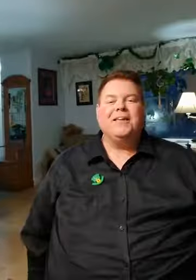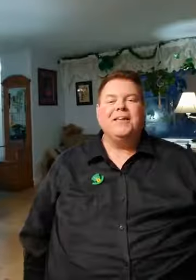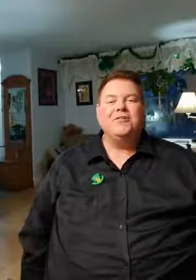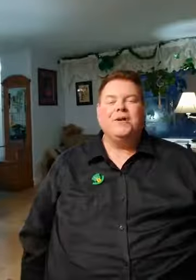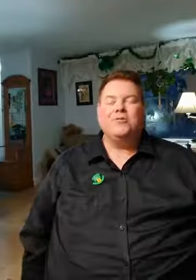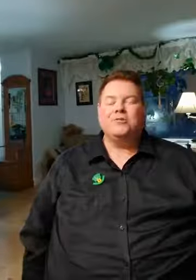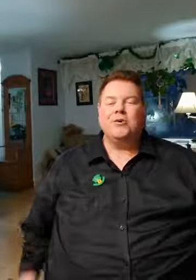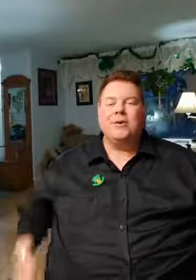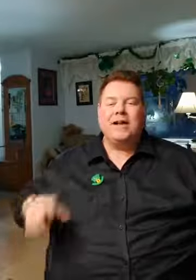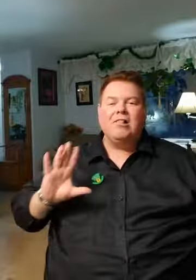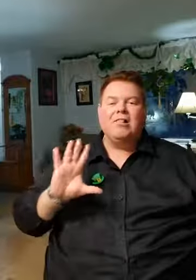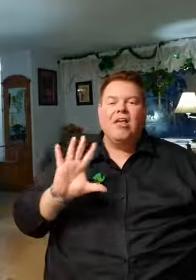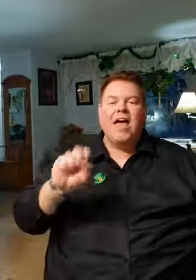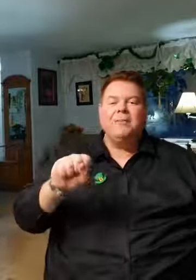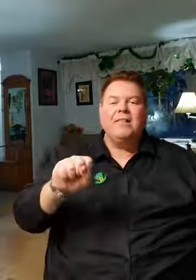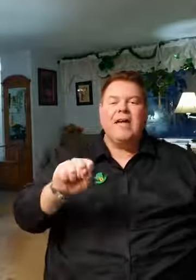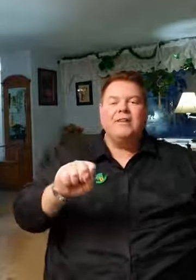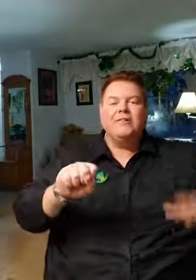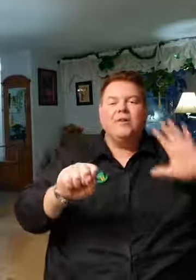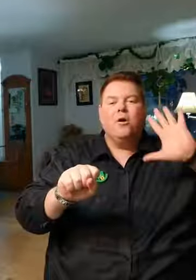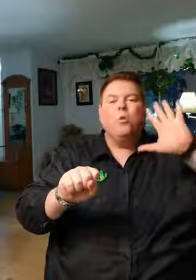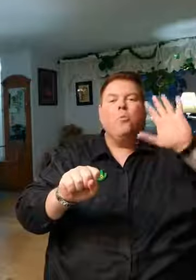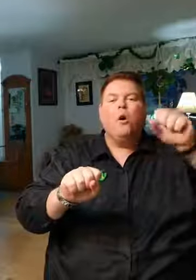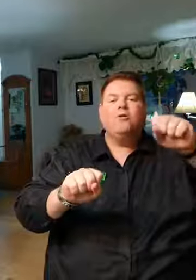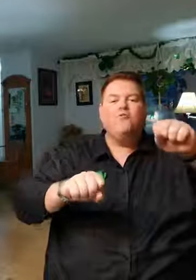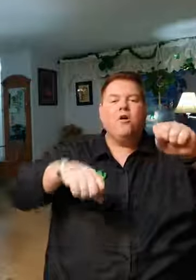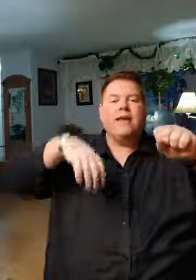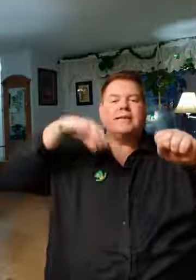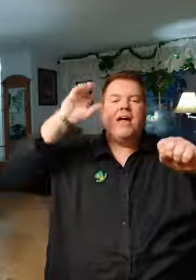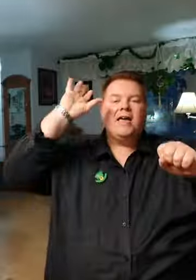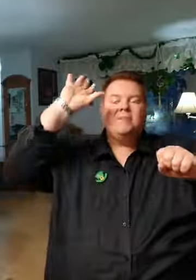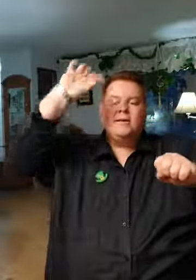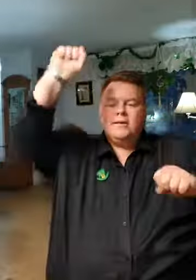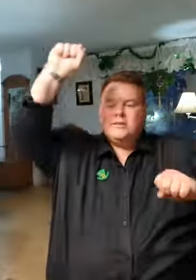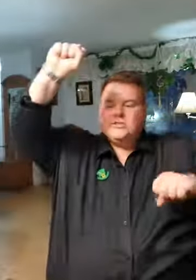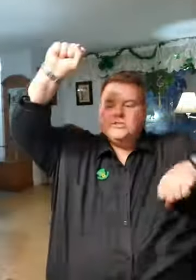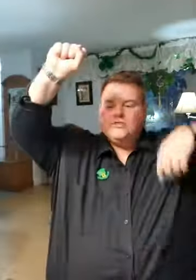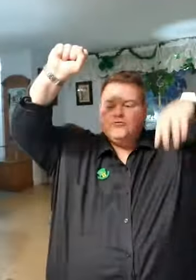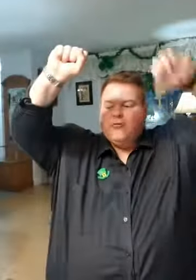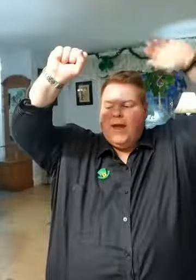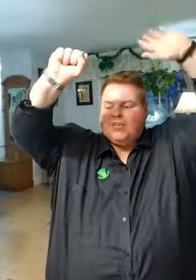here we go. So we're going to climb the ladder one rung at a time, stretching.